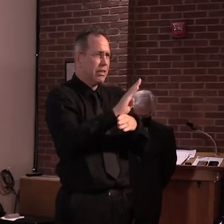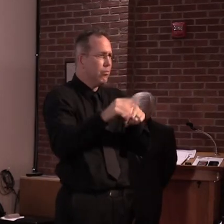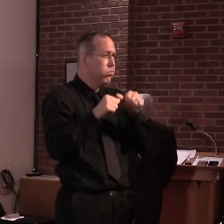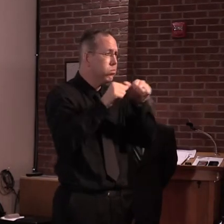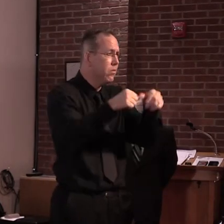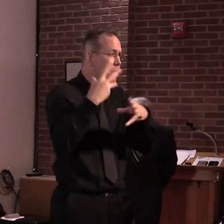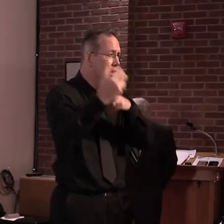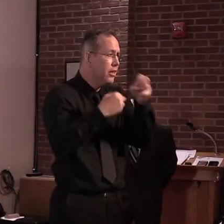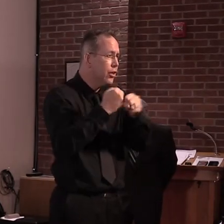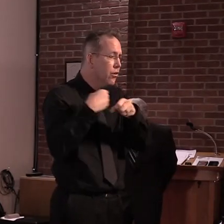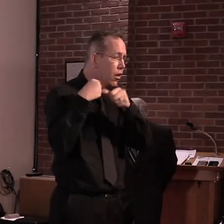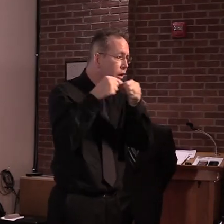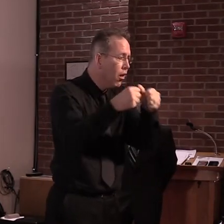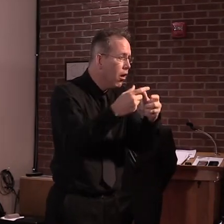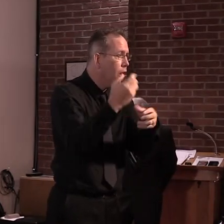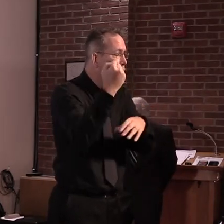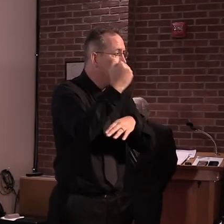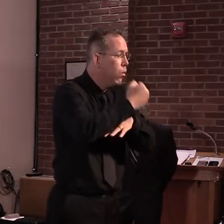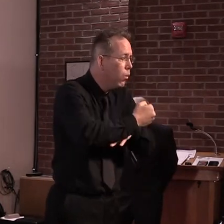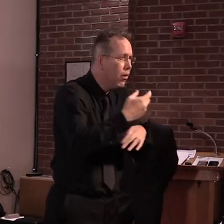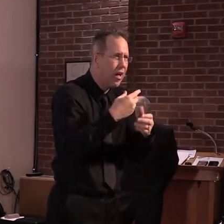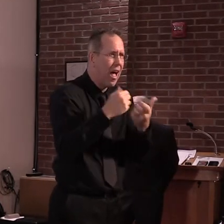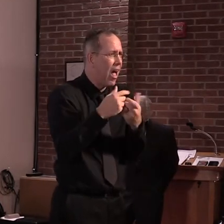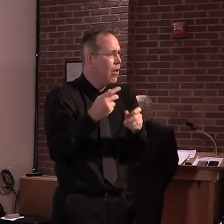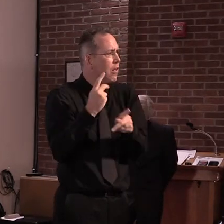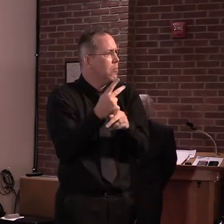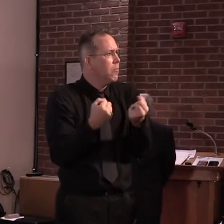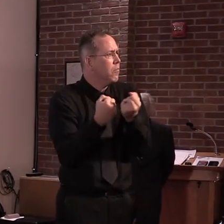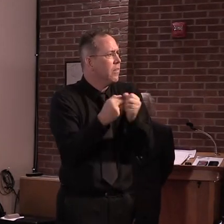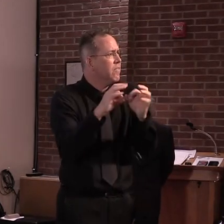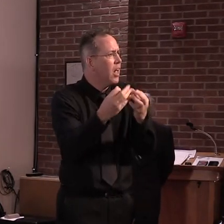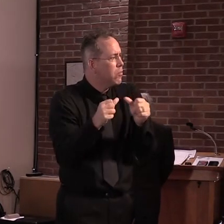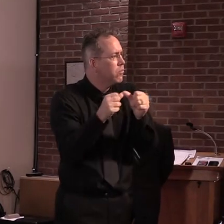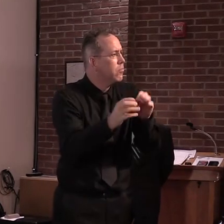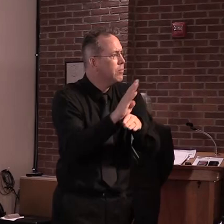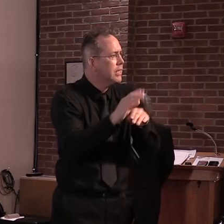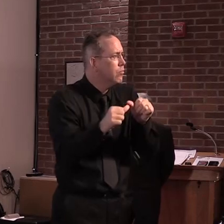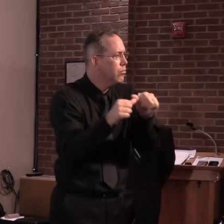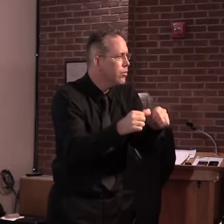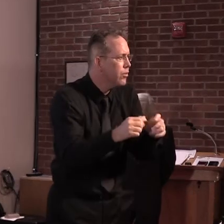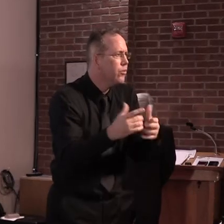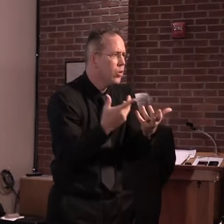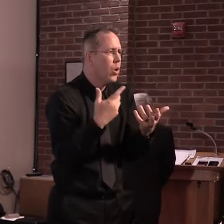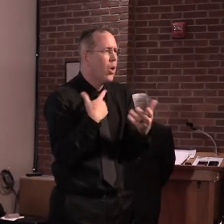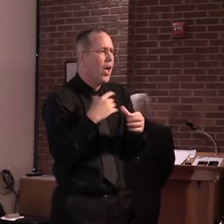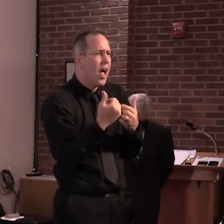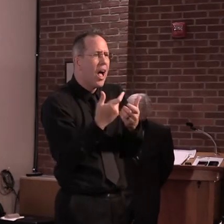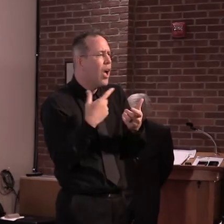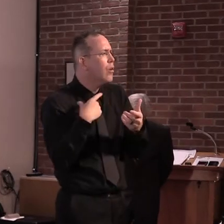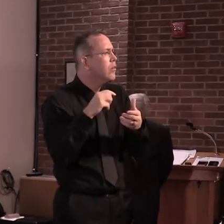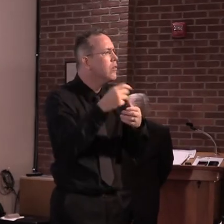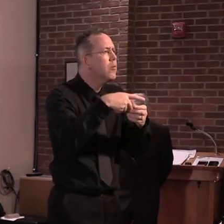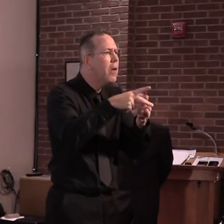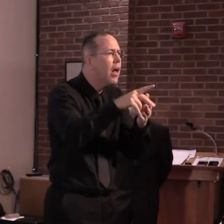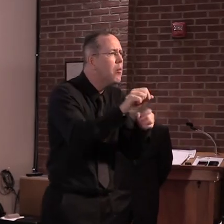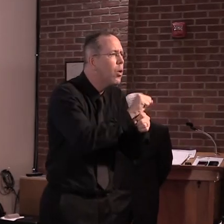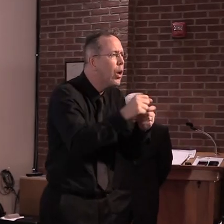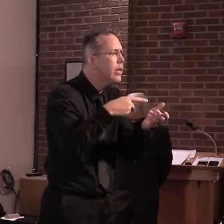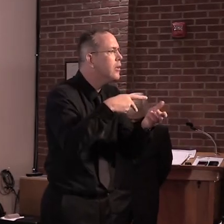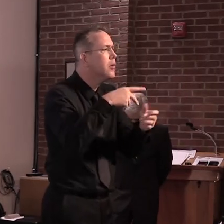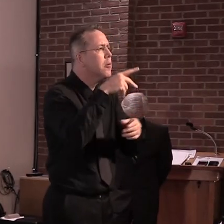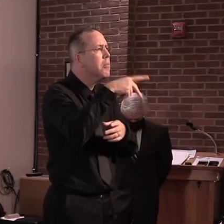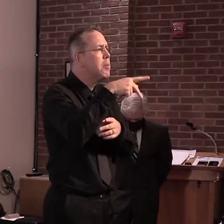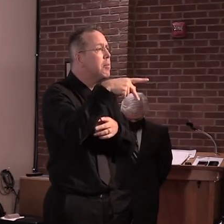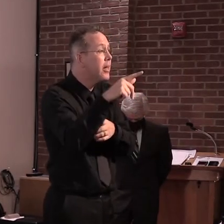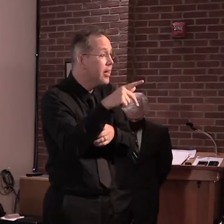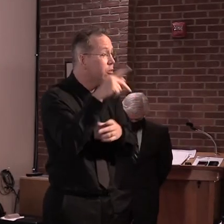Act promoting the Paycheck Protection Program and other federal relief efforts, but it became abundantly clear that